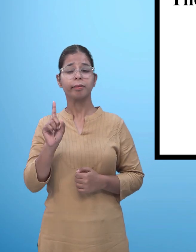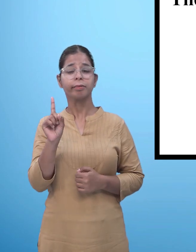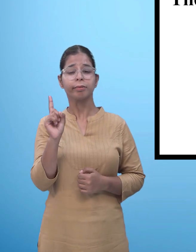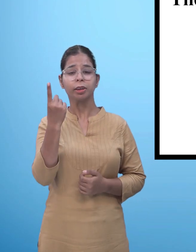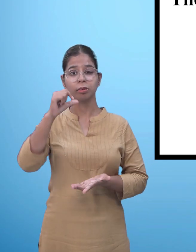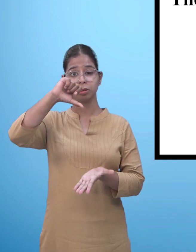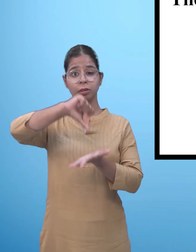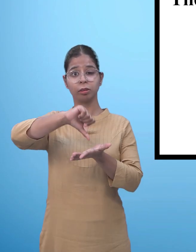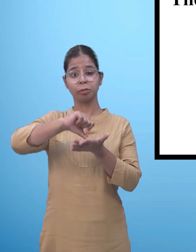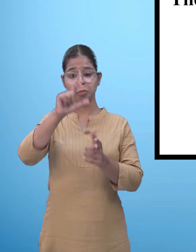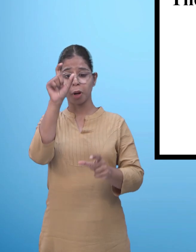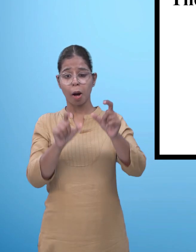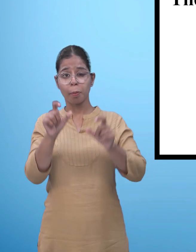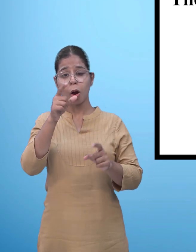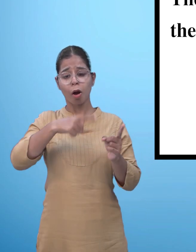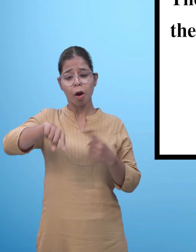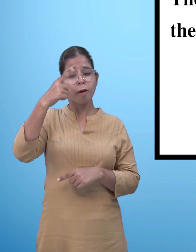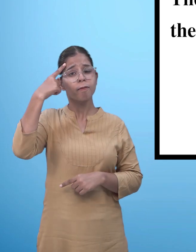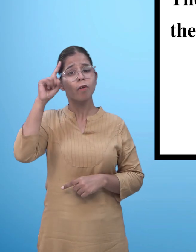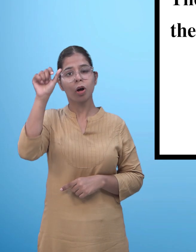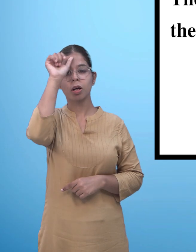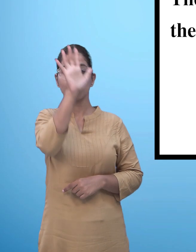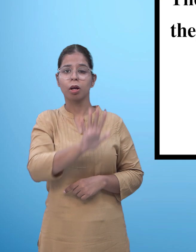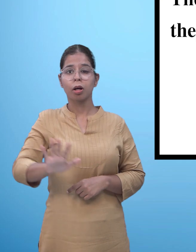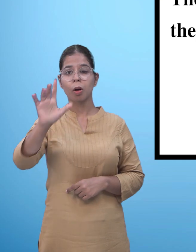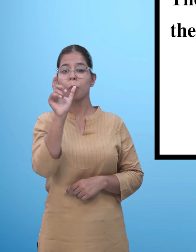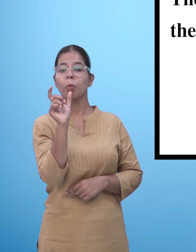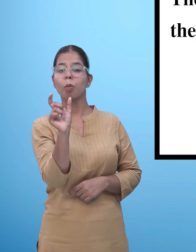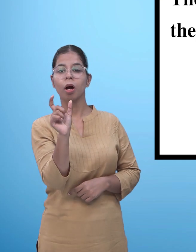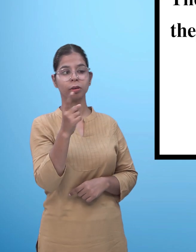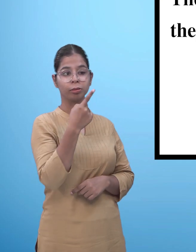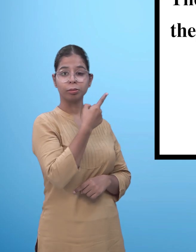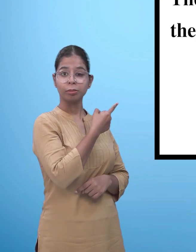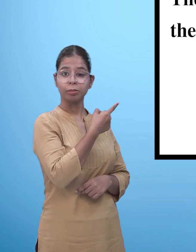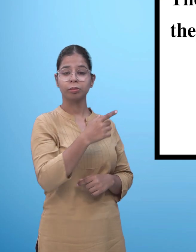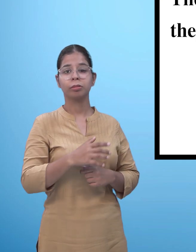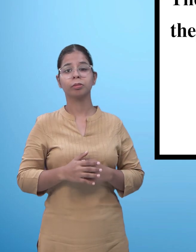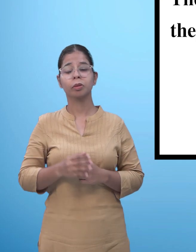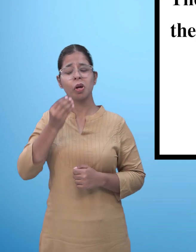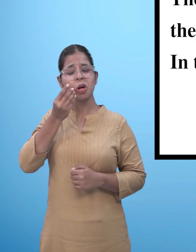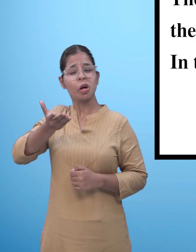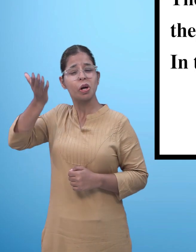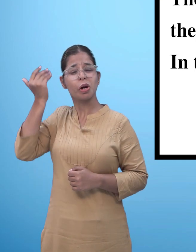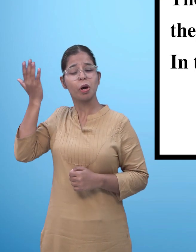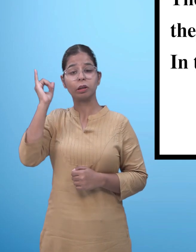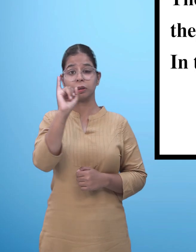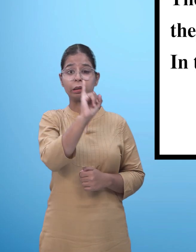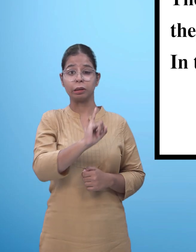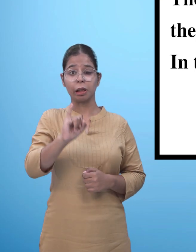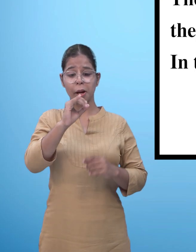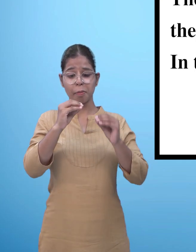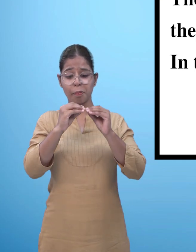The first foreigners to mention India were the Persians, the ancient inhabitants of Iran. In the 6th